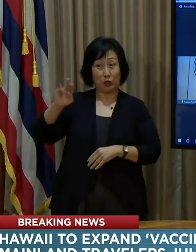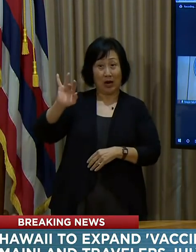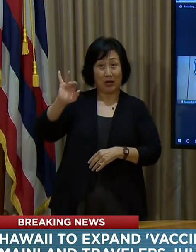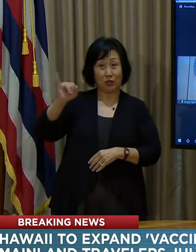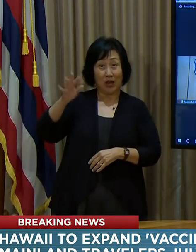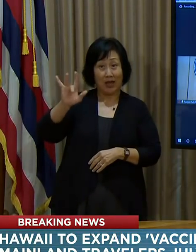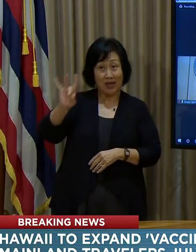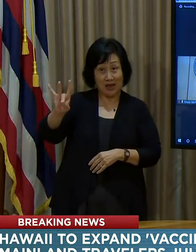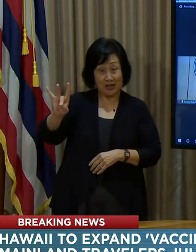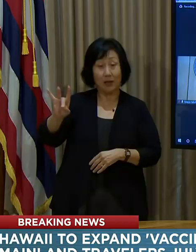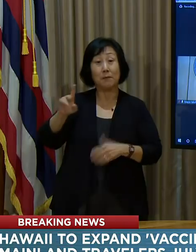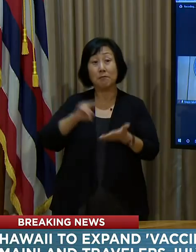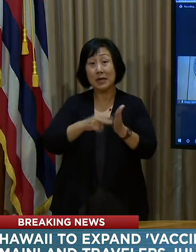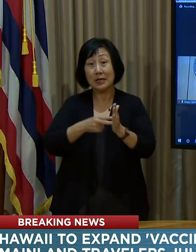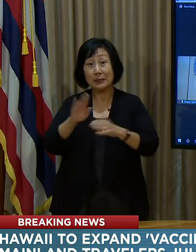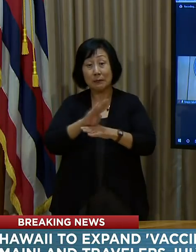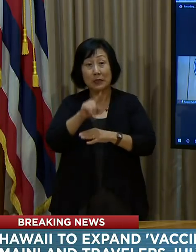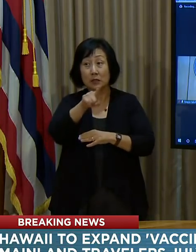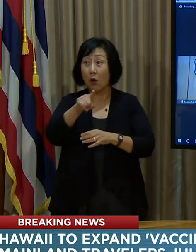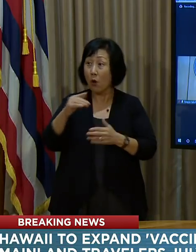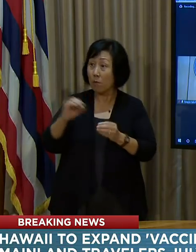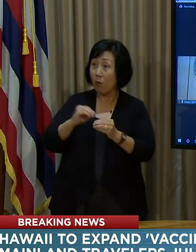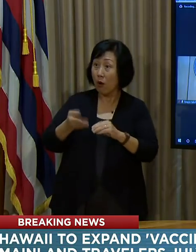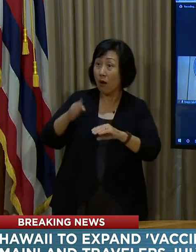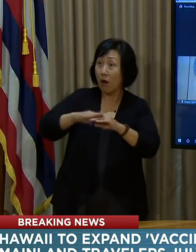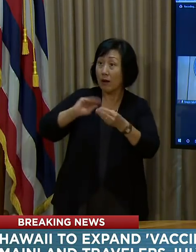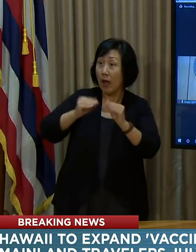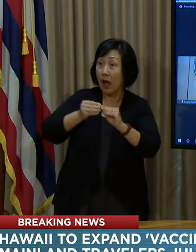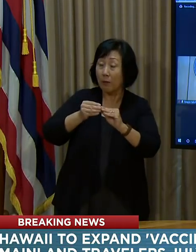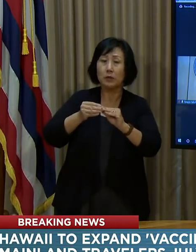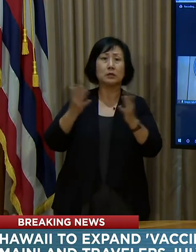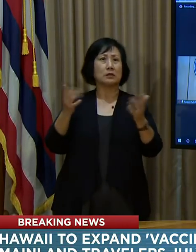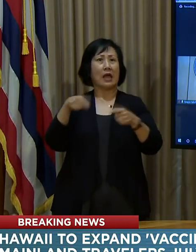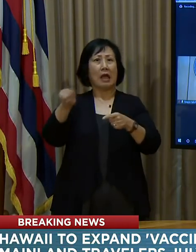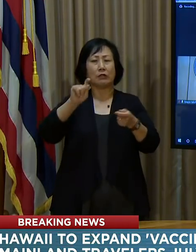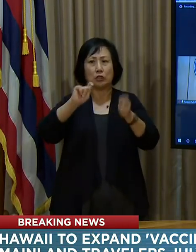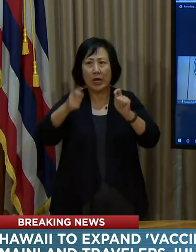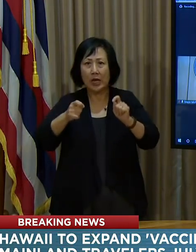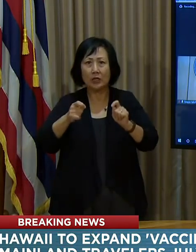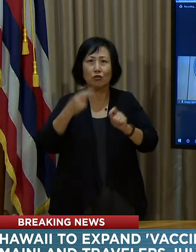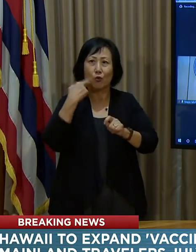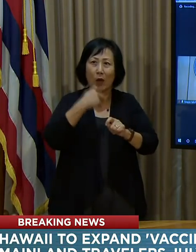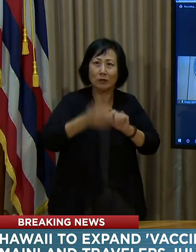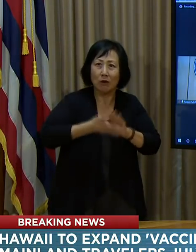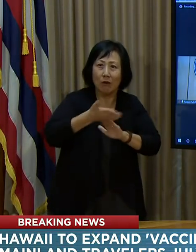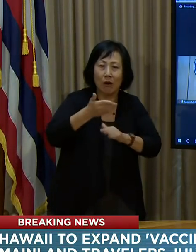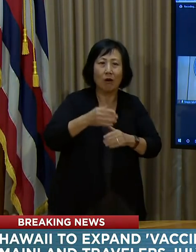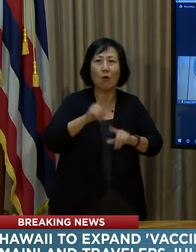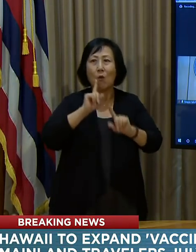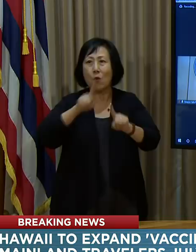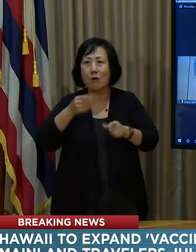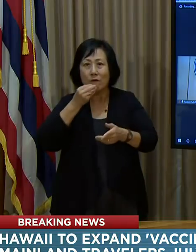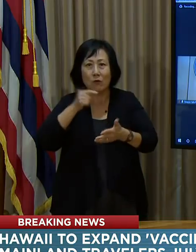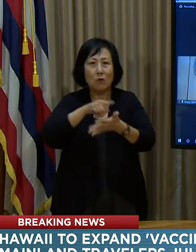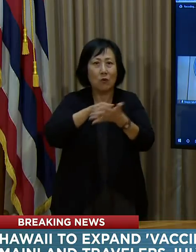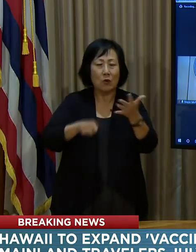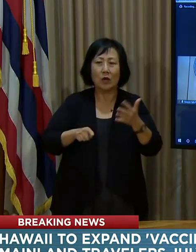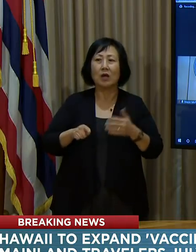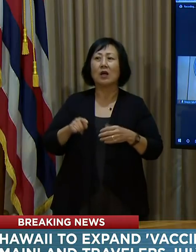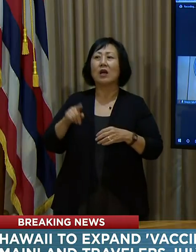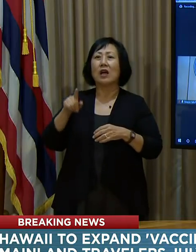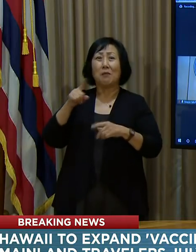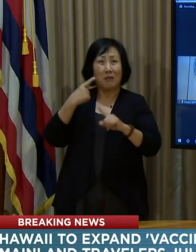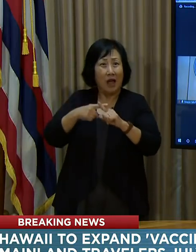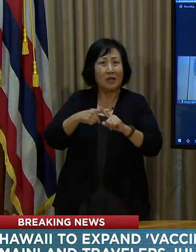their ordering, if they're a restaurant, they have to be able to adjust their workforce to be able to handle the